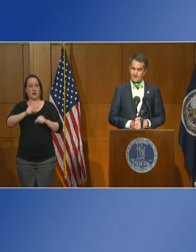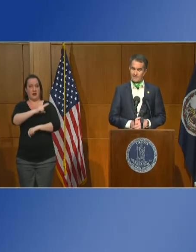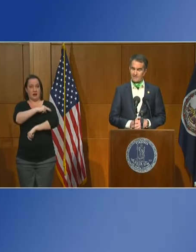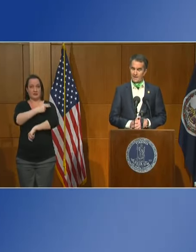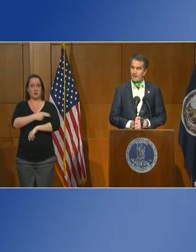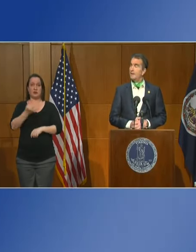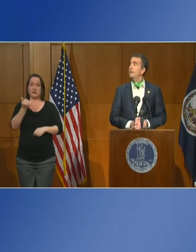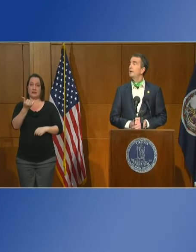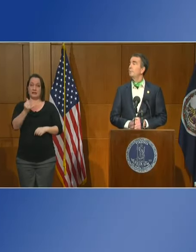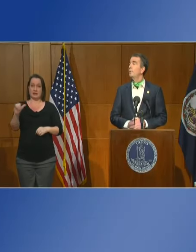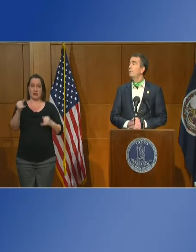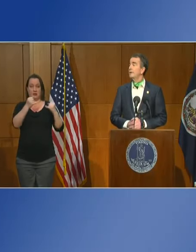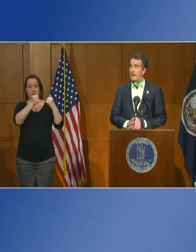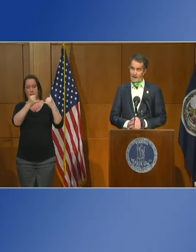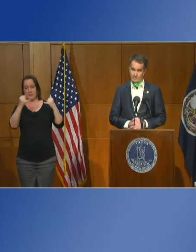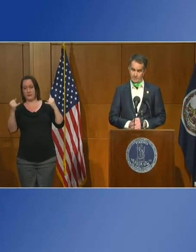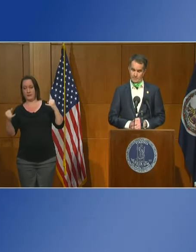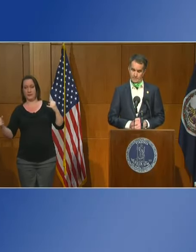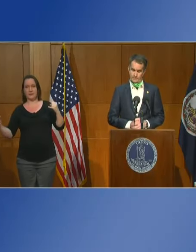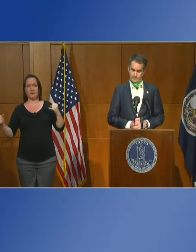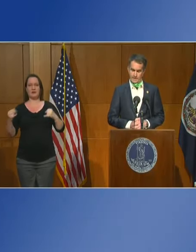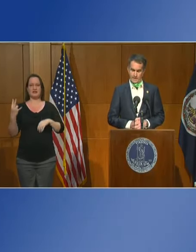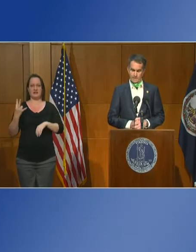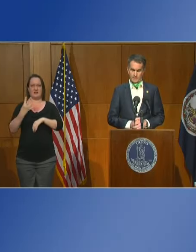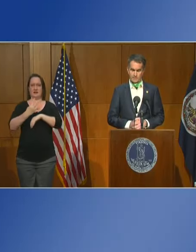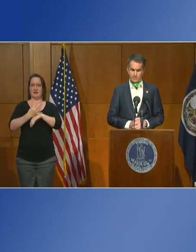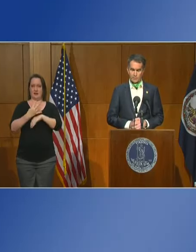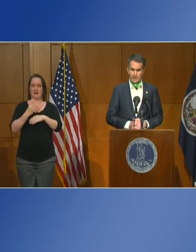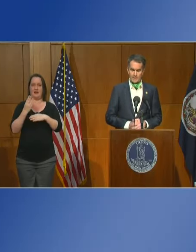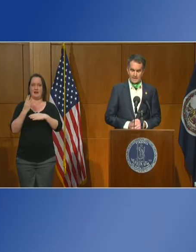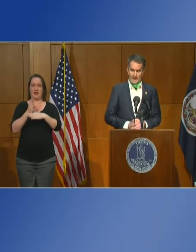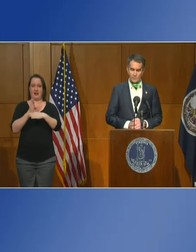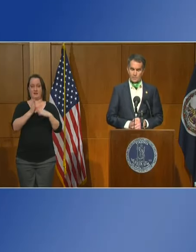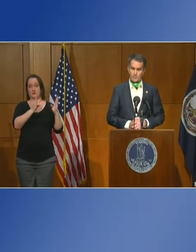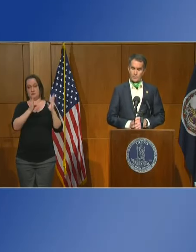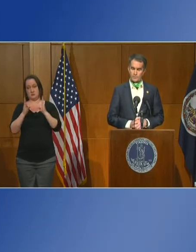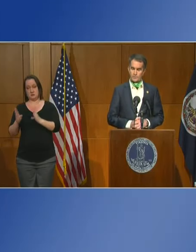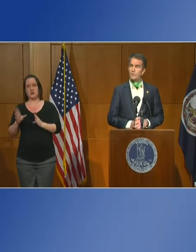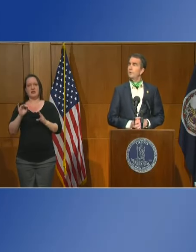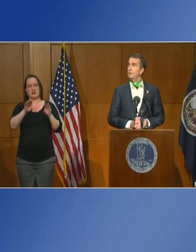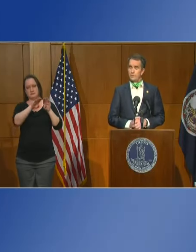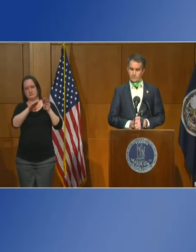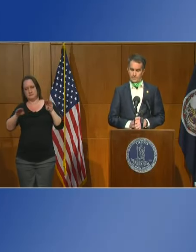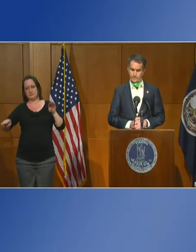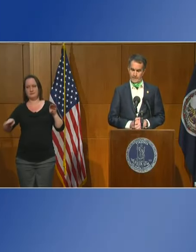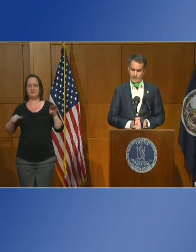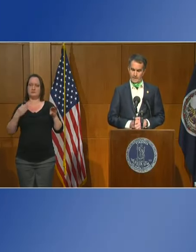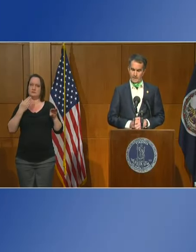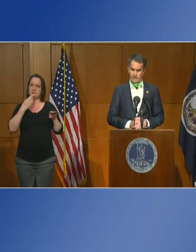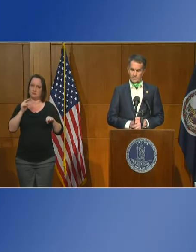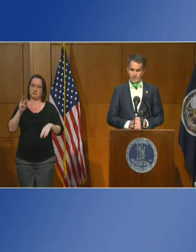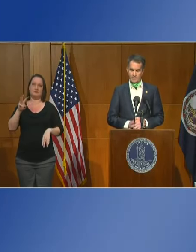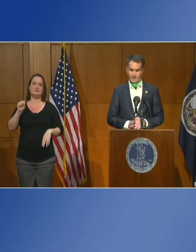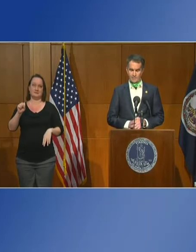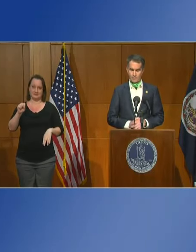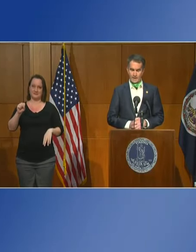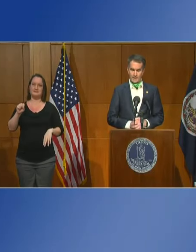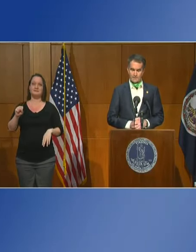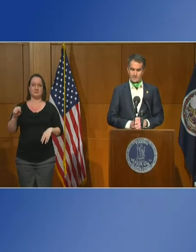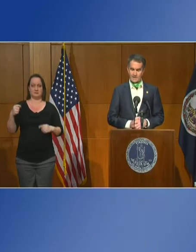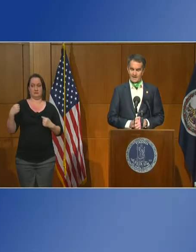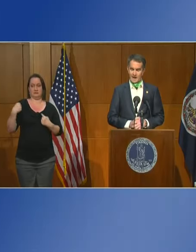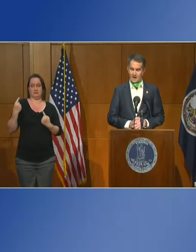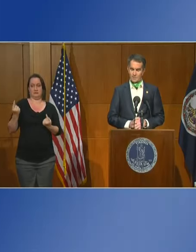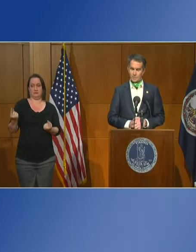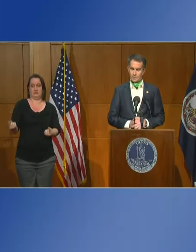is the 7-day moving average. This is trending downward, which is good news. It has been several